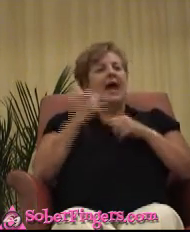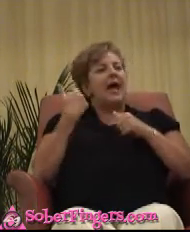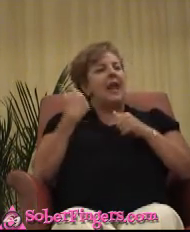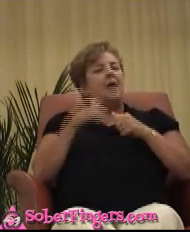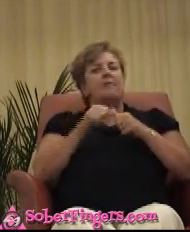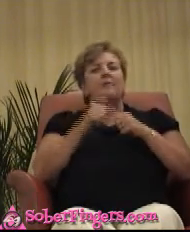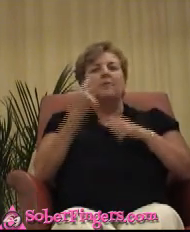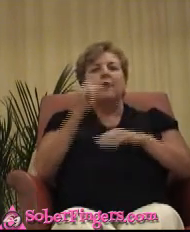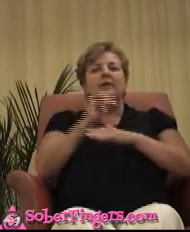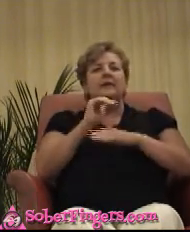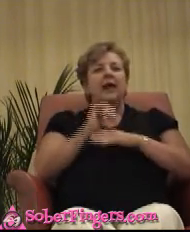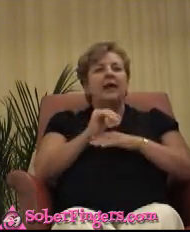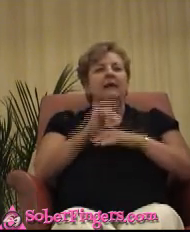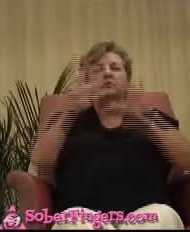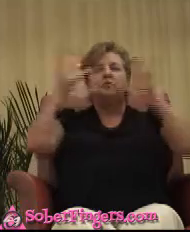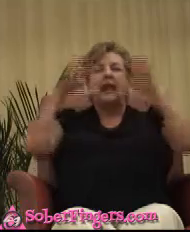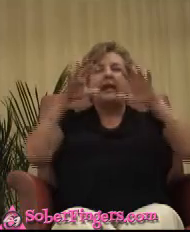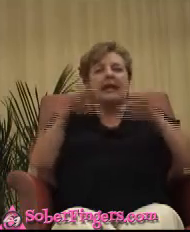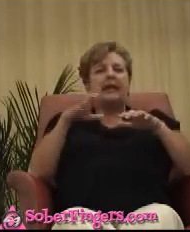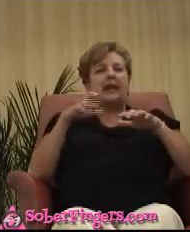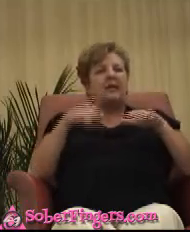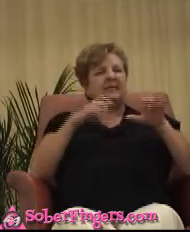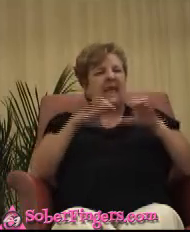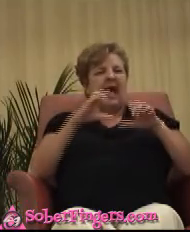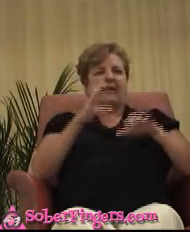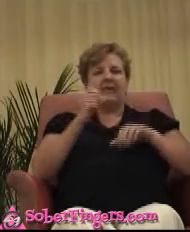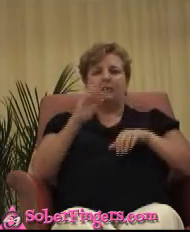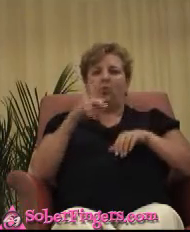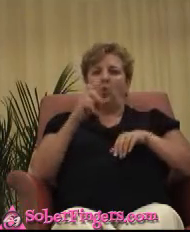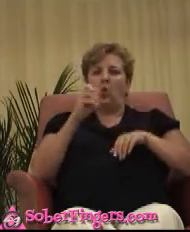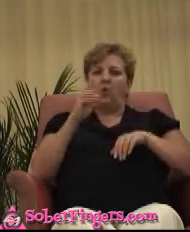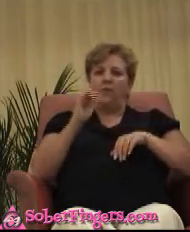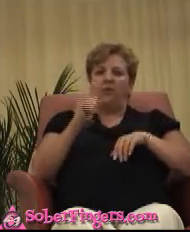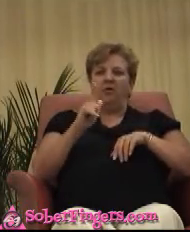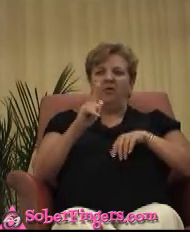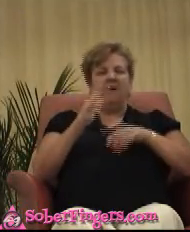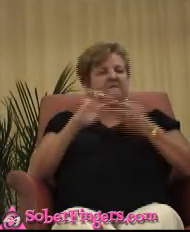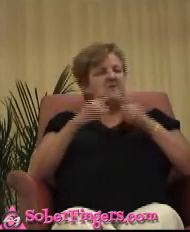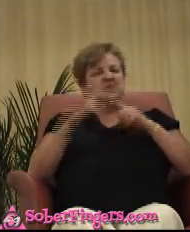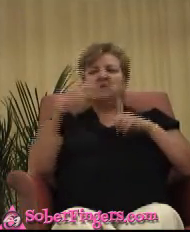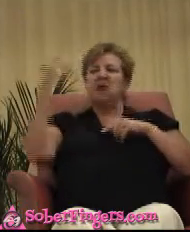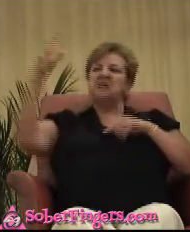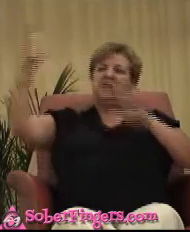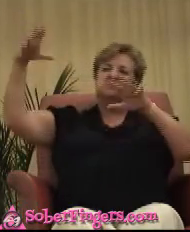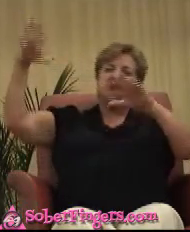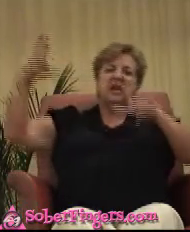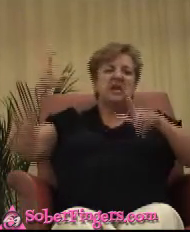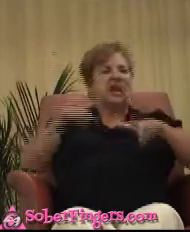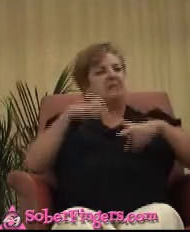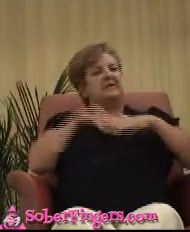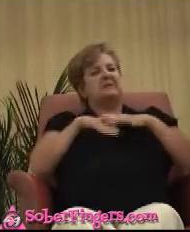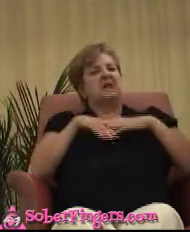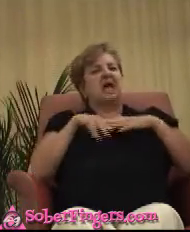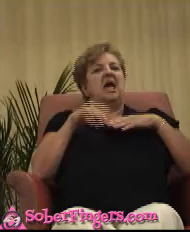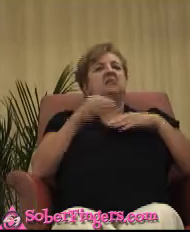heavy rank, I was acting corporal of the guard. I'm inside where it's dry, they're outside where it's wet. And I remember looking over at the corner of this Quonset